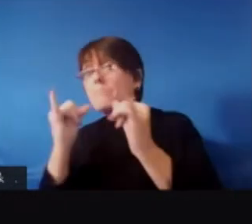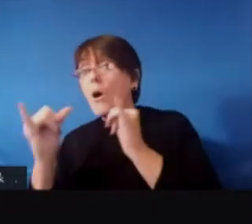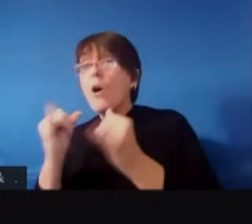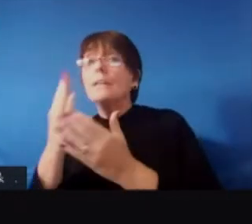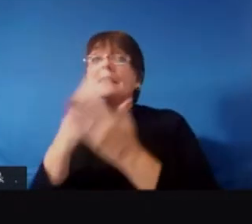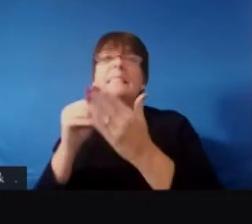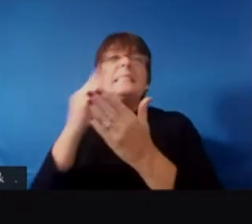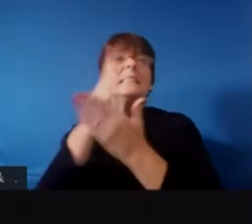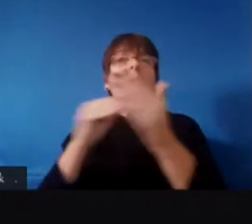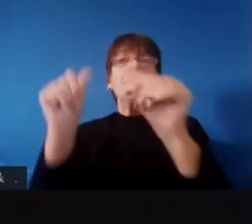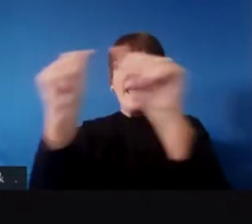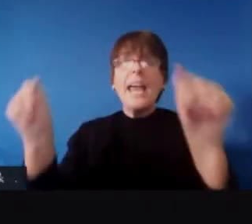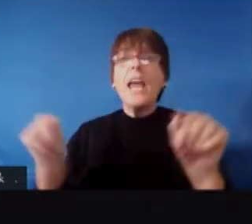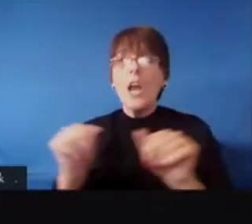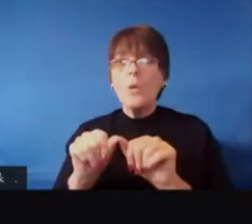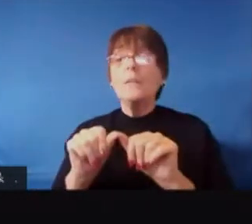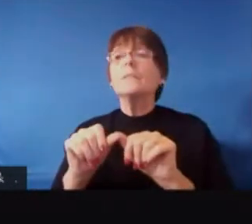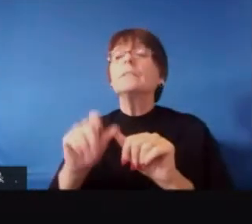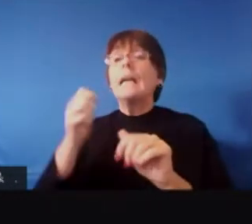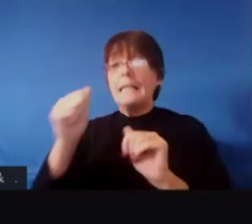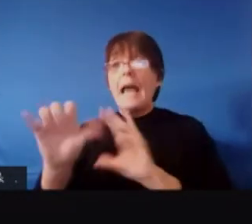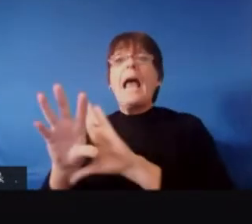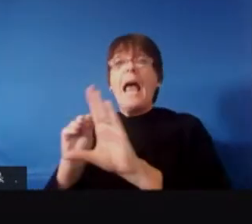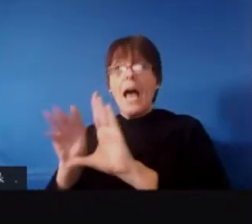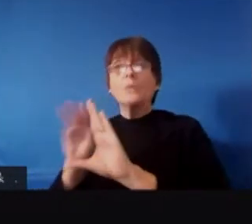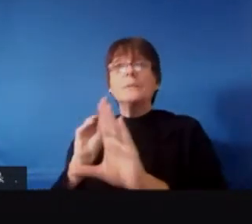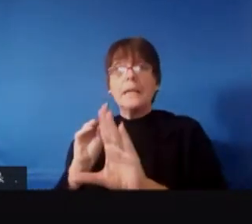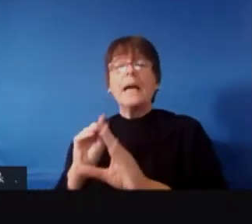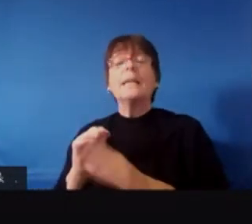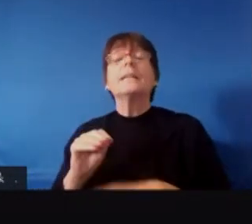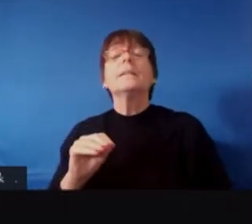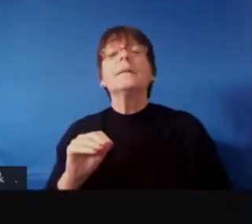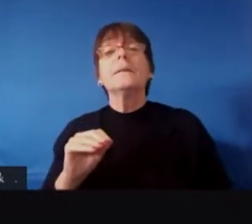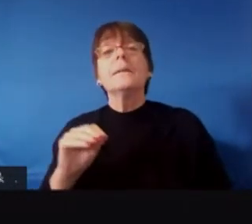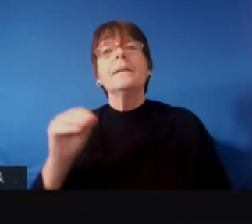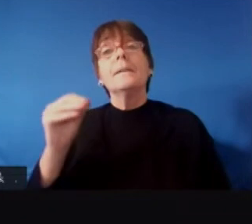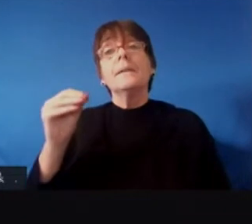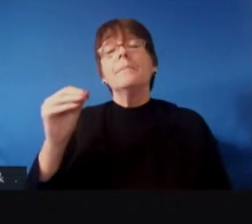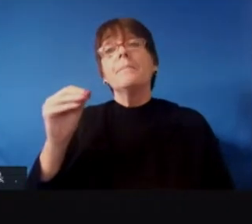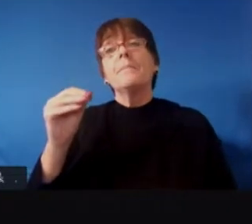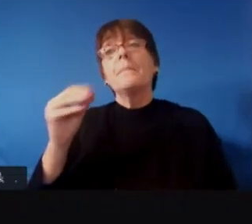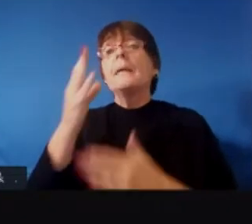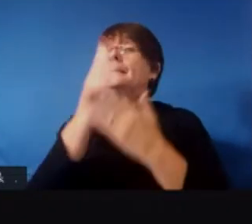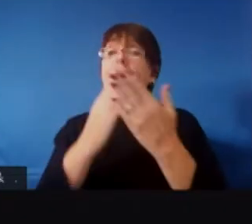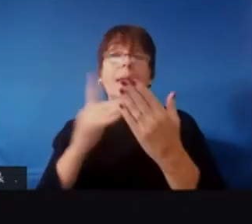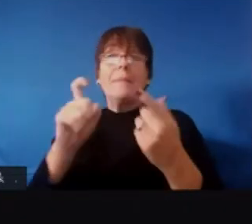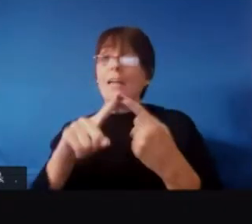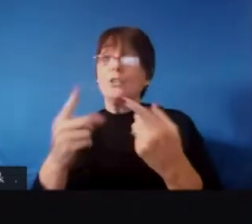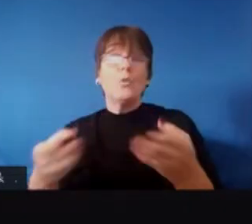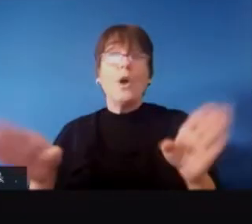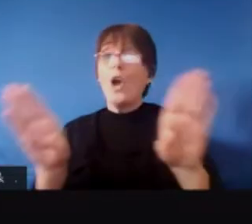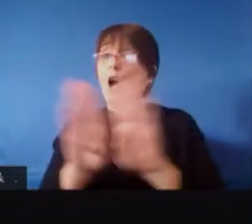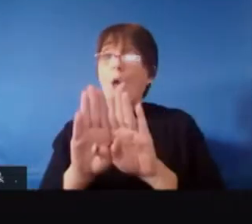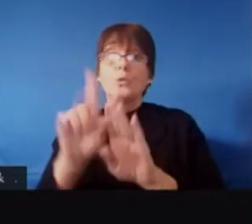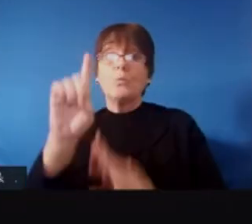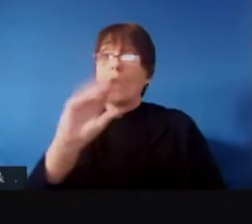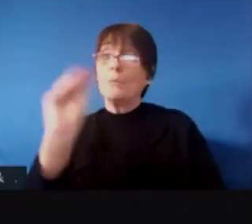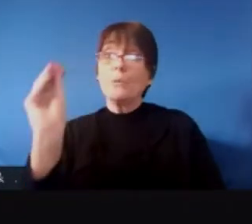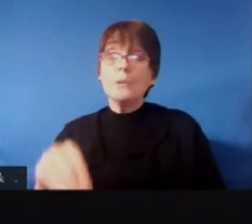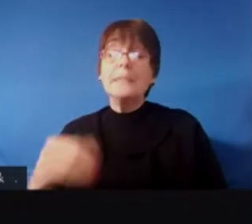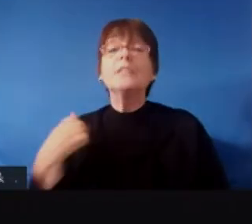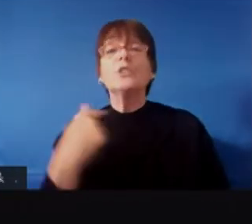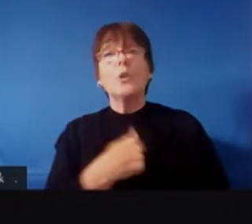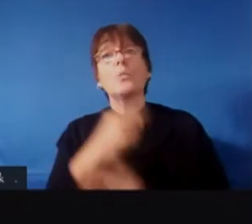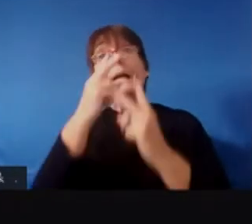regions were moved outdoors, others were in other reasons, they were closed down outright. So we start to see